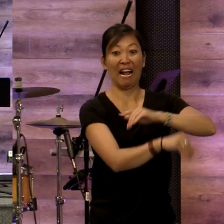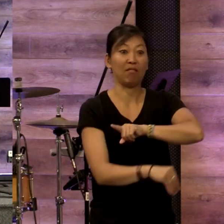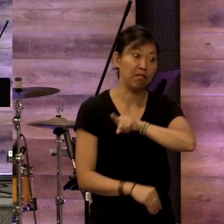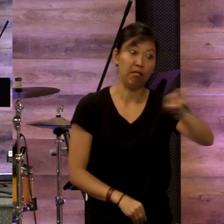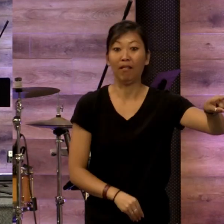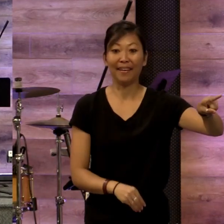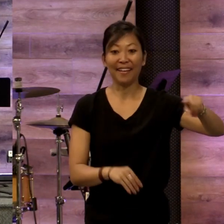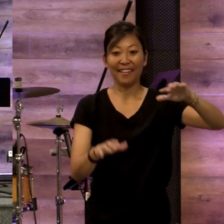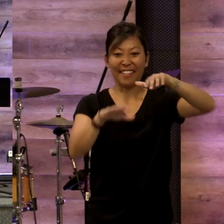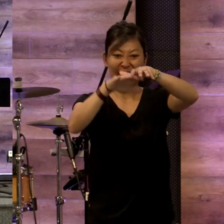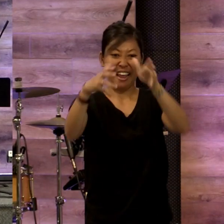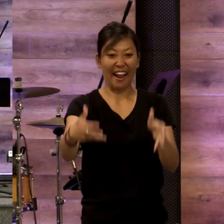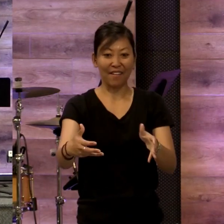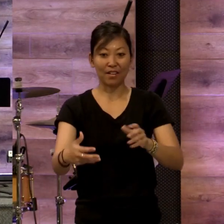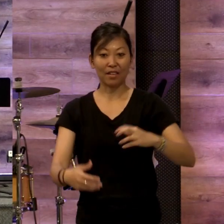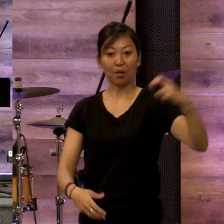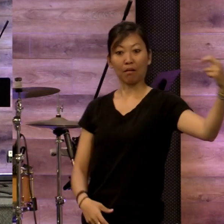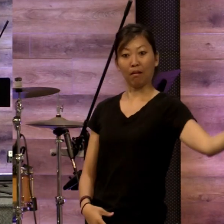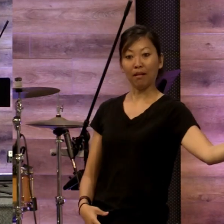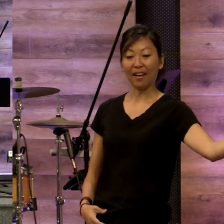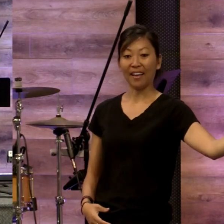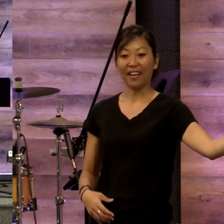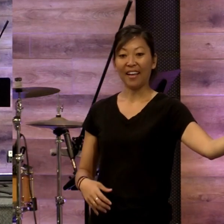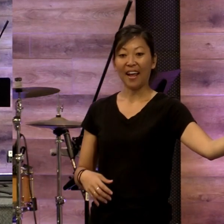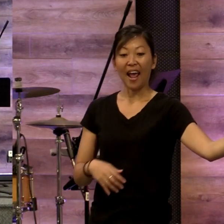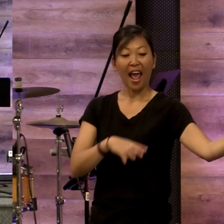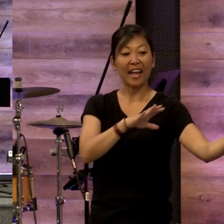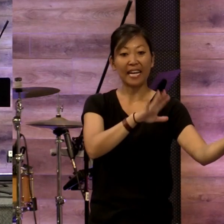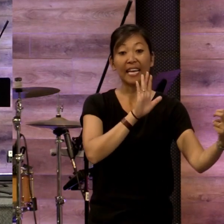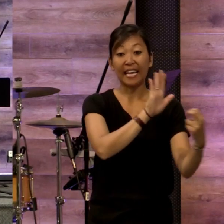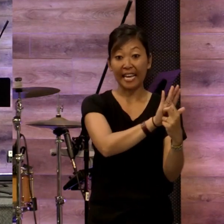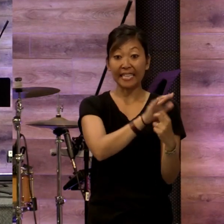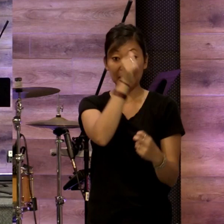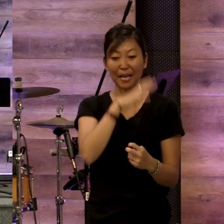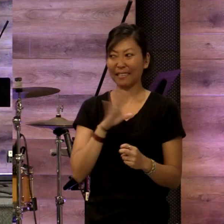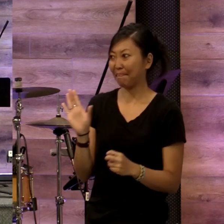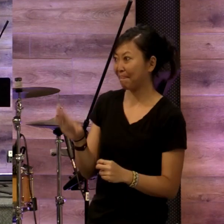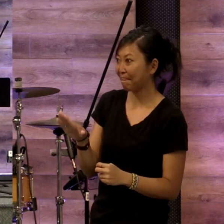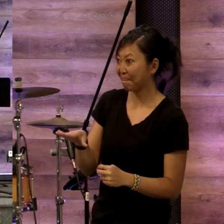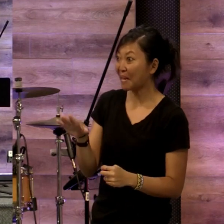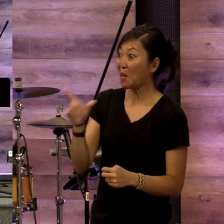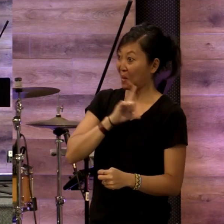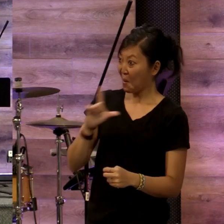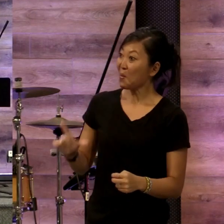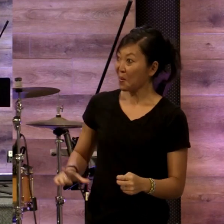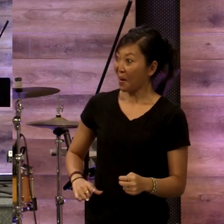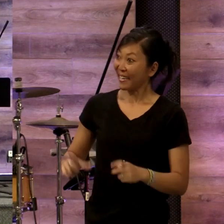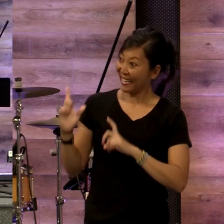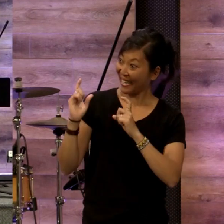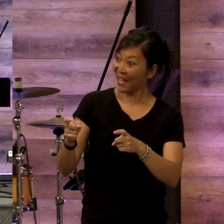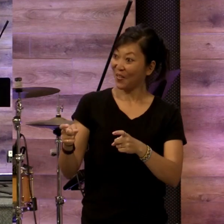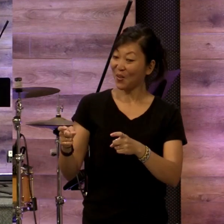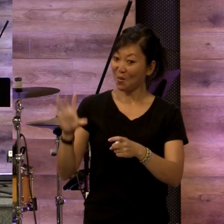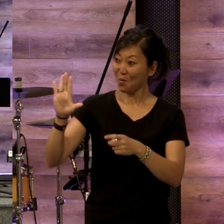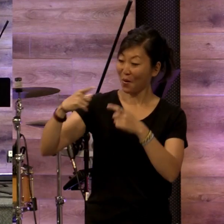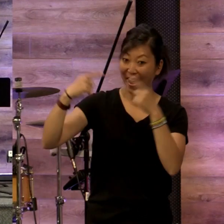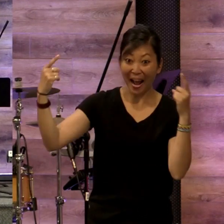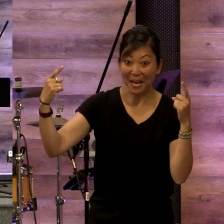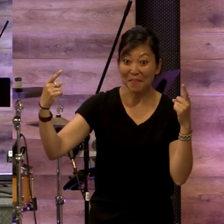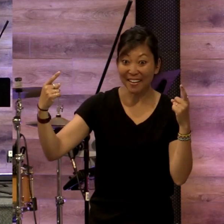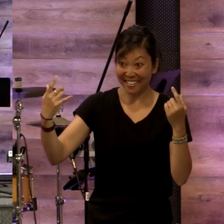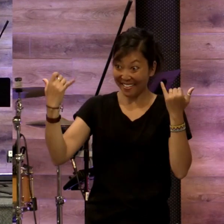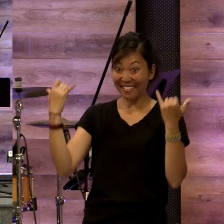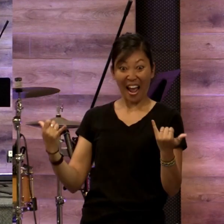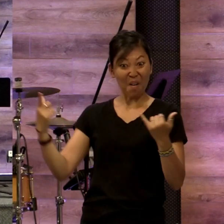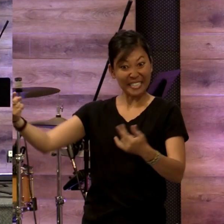cave. And the men of David said to him, "Here is the day of which the Lord said to you, 'Behold, I will give your enemy into